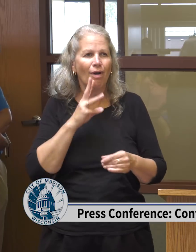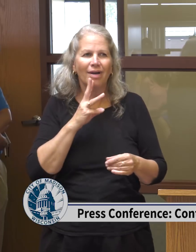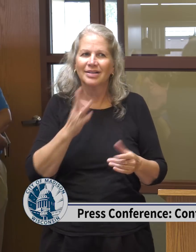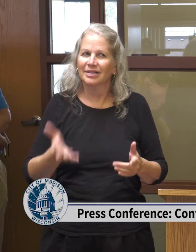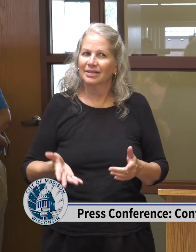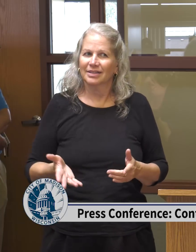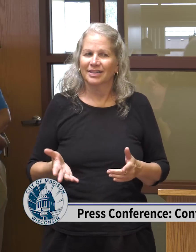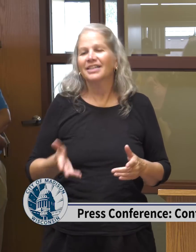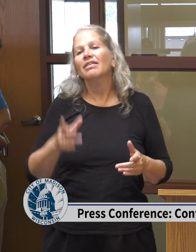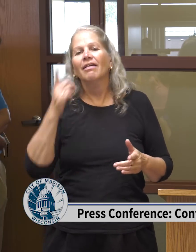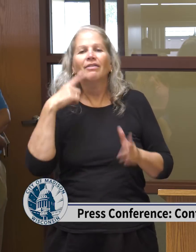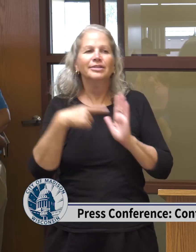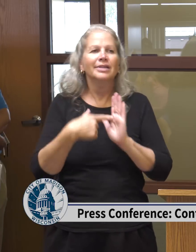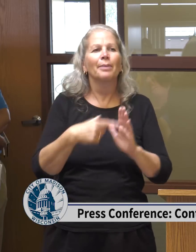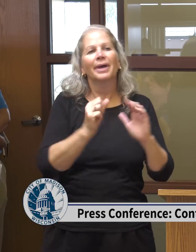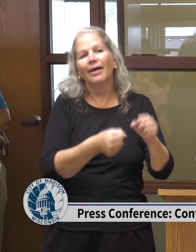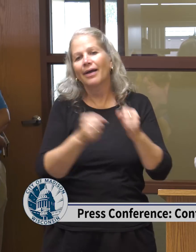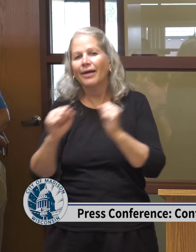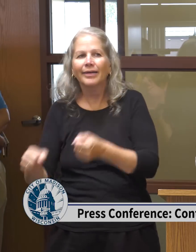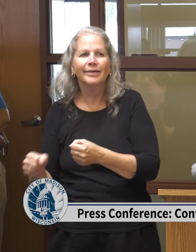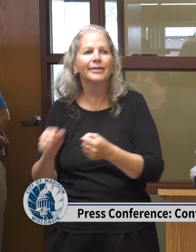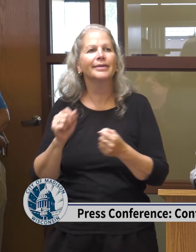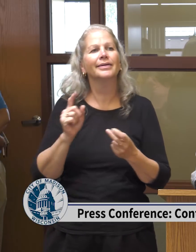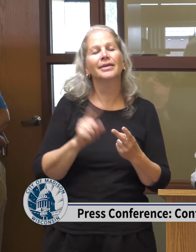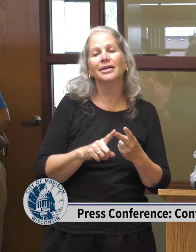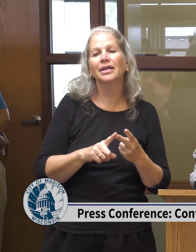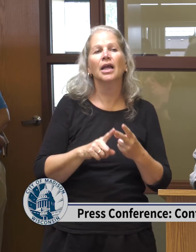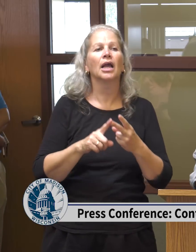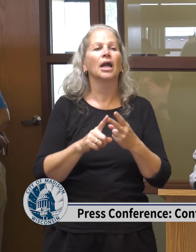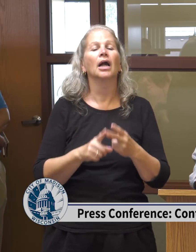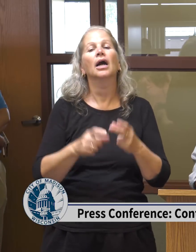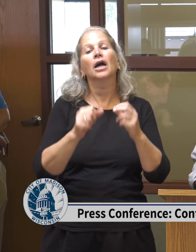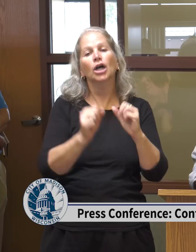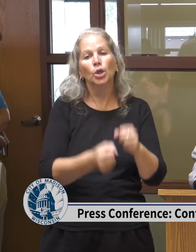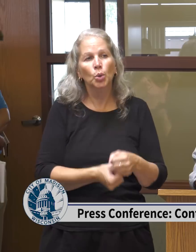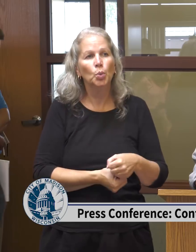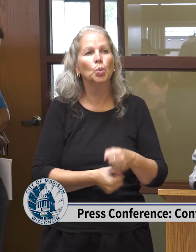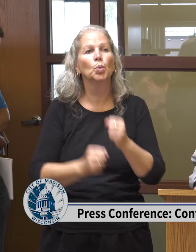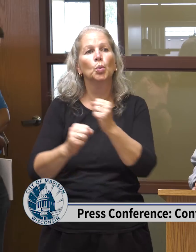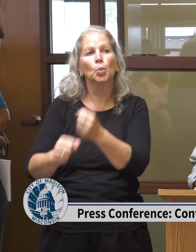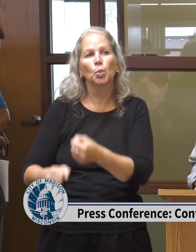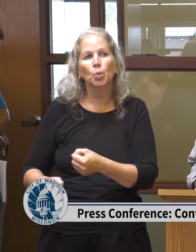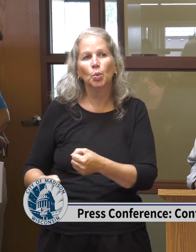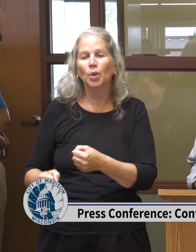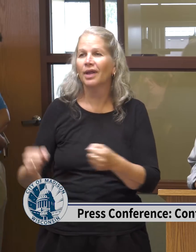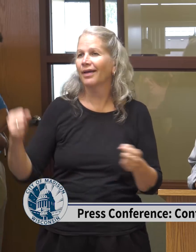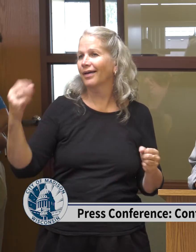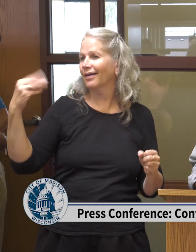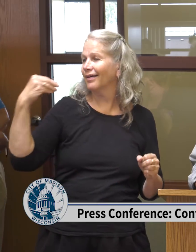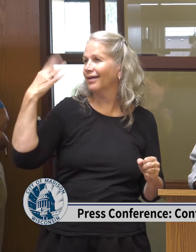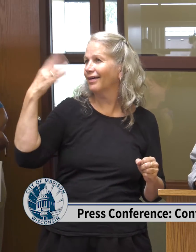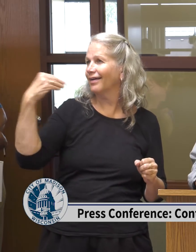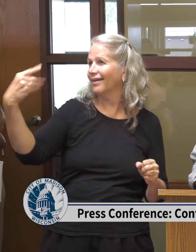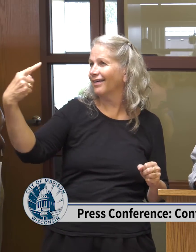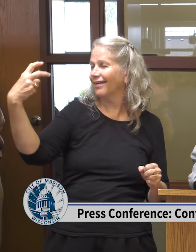selfie, canoeing or kayaking on some city street,